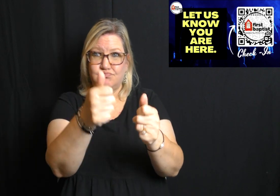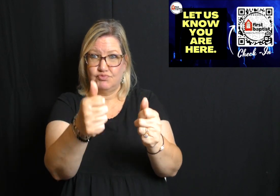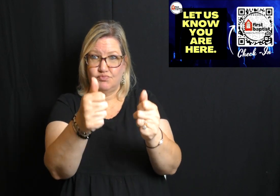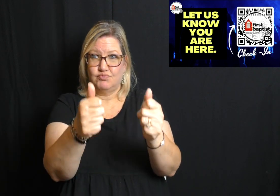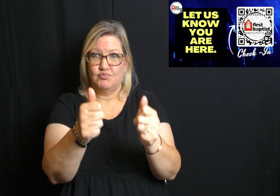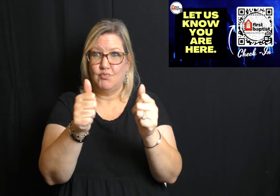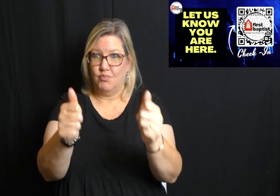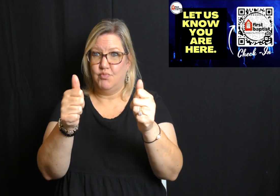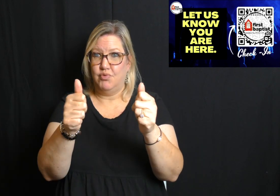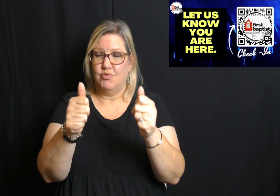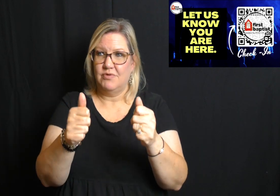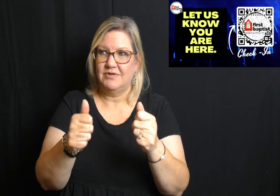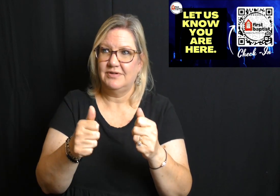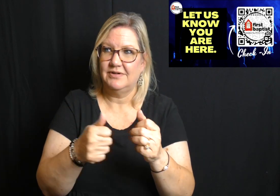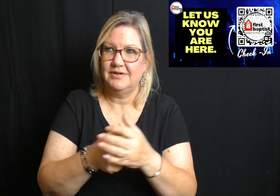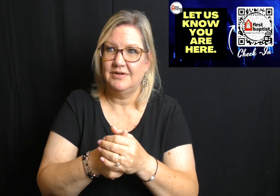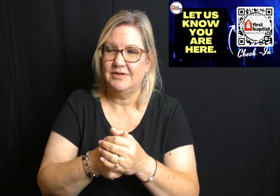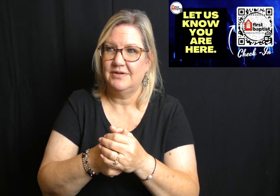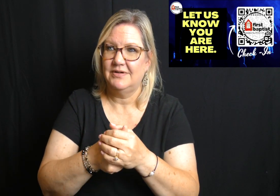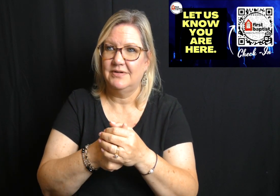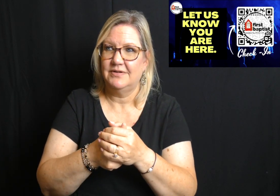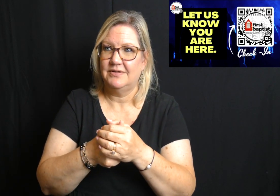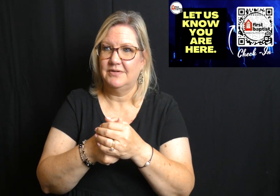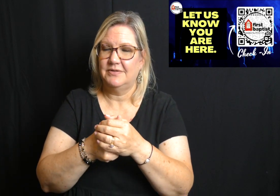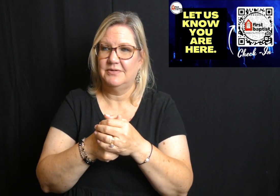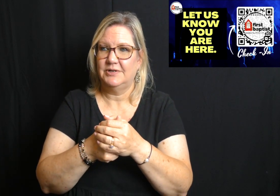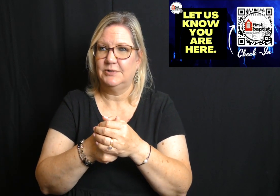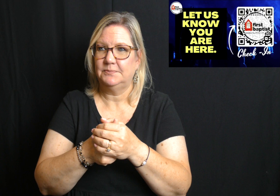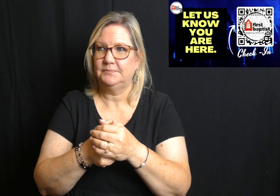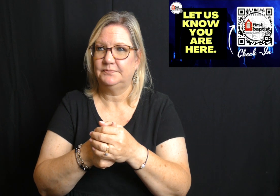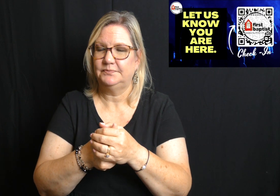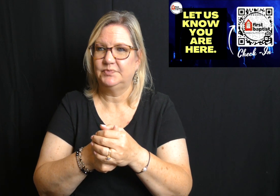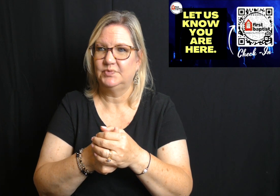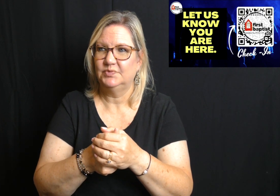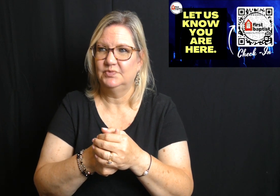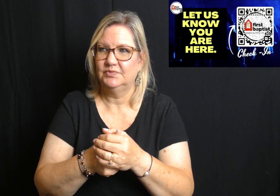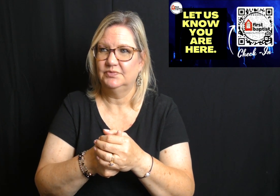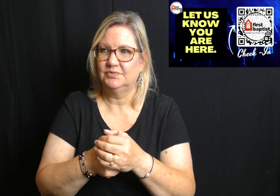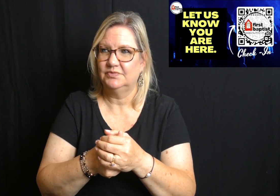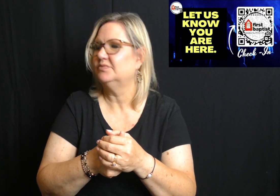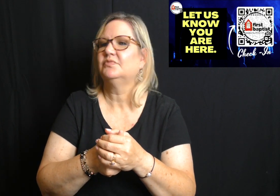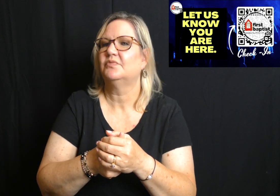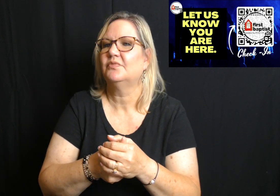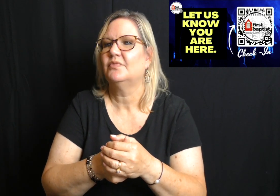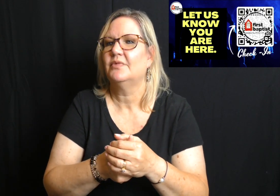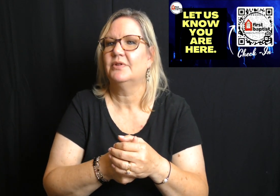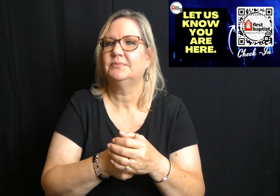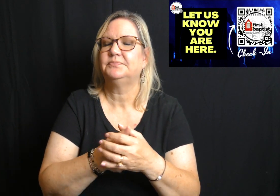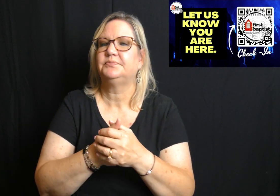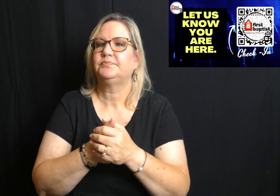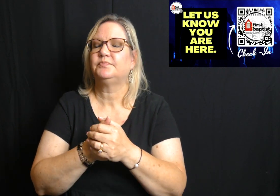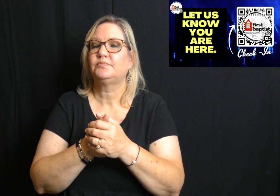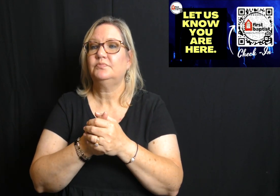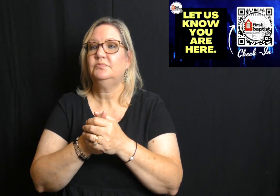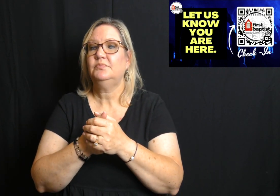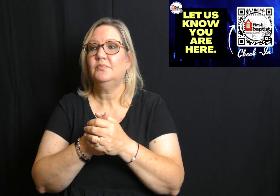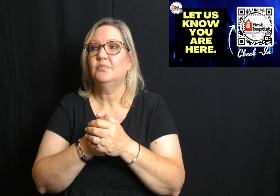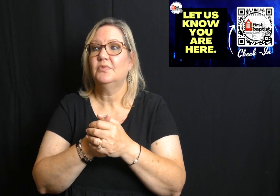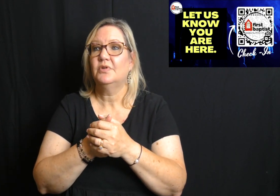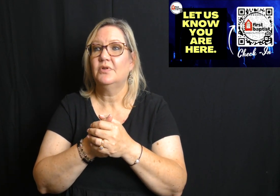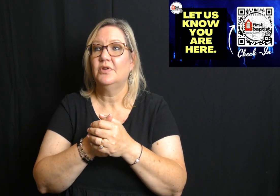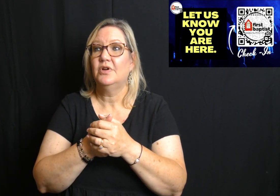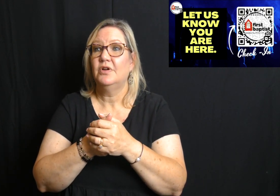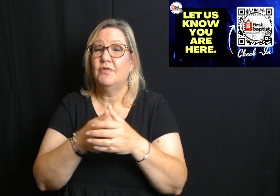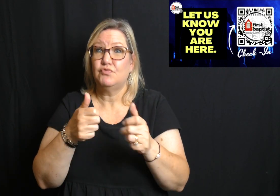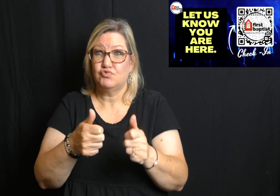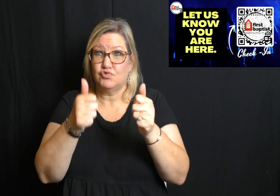One day you accept Jesus, you'll find salvation in the ease of use of the iPhone. All right, and then you scan the